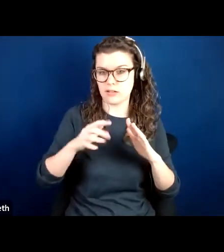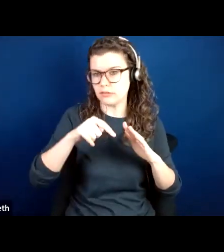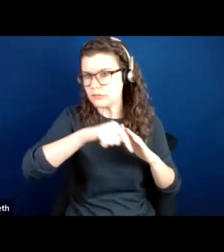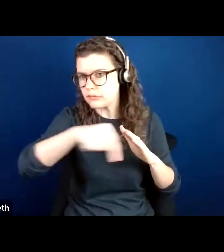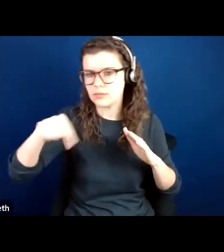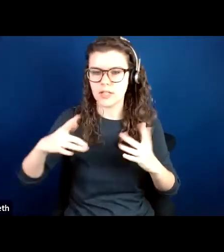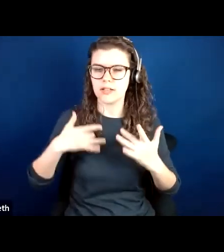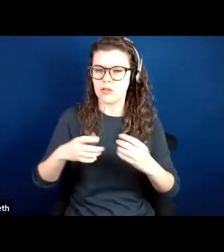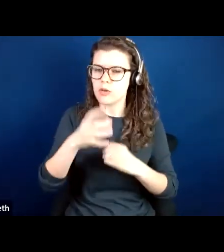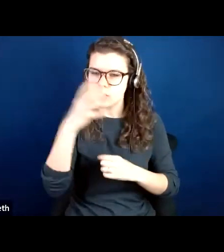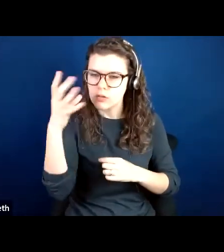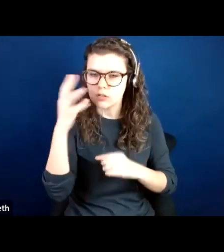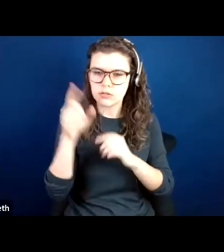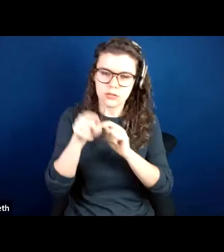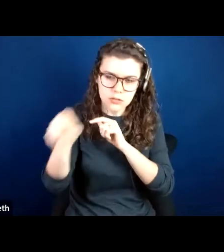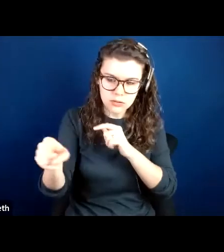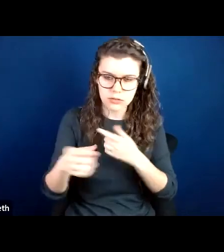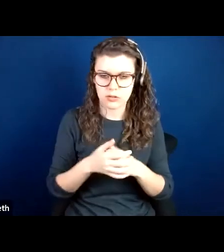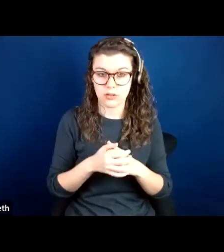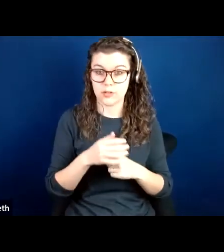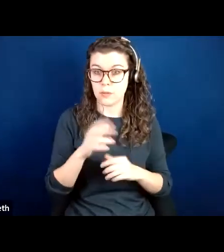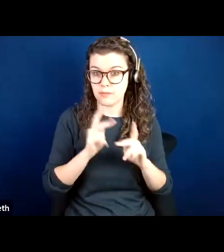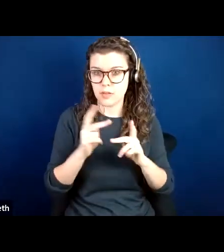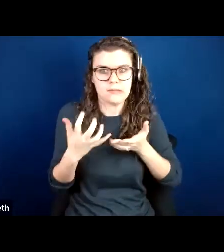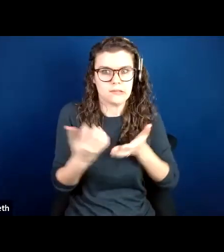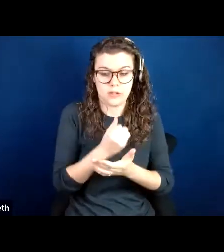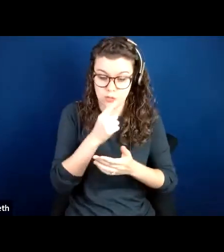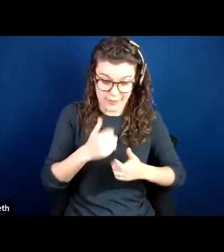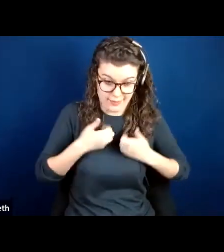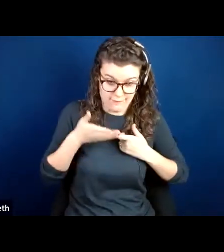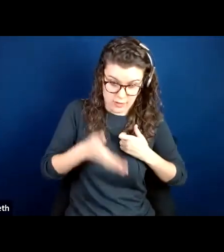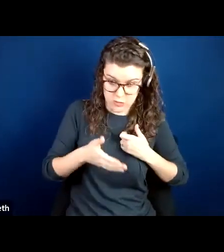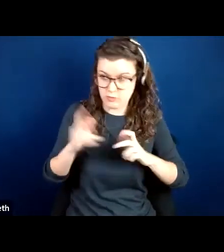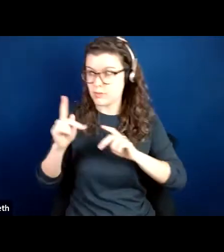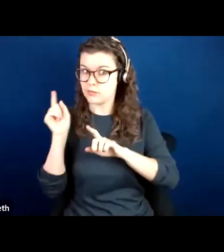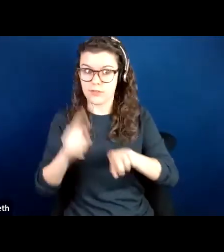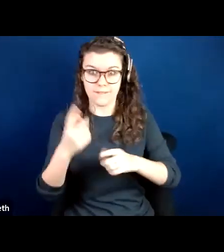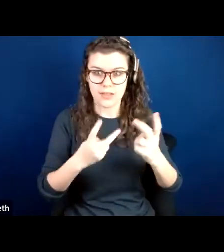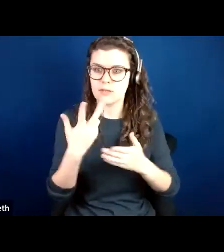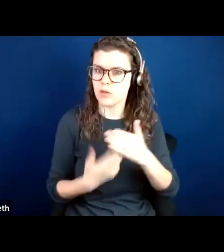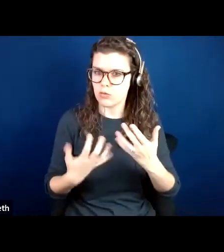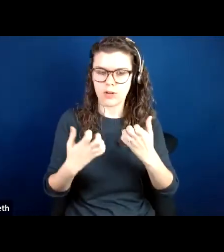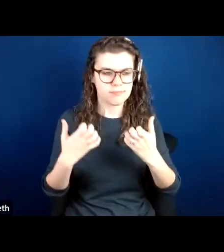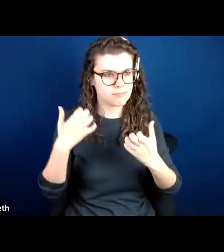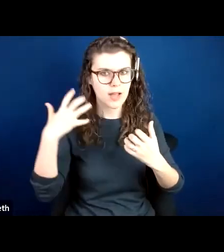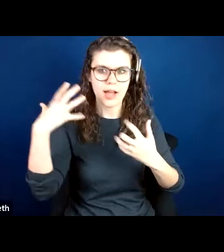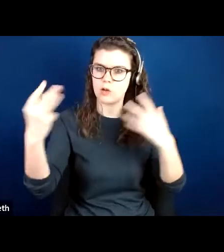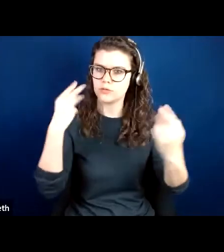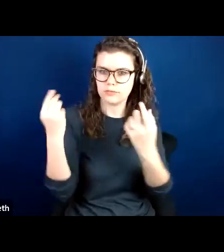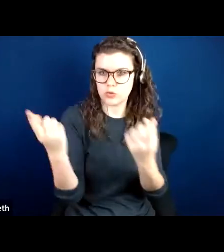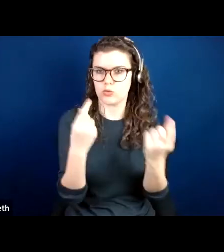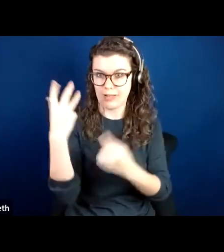huge for both locals and tourists. The tourism industry is quite vital to our